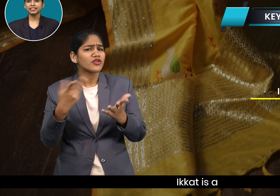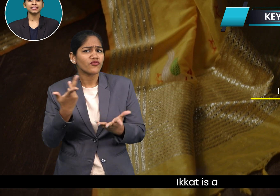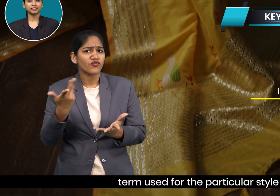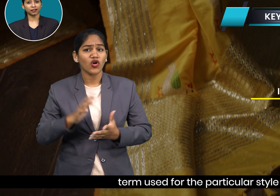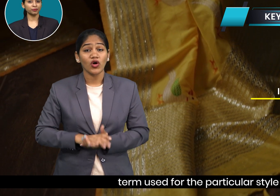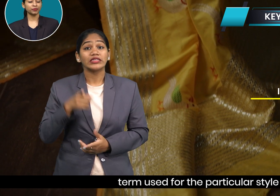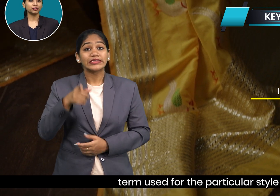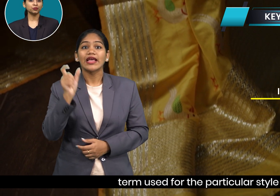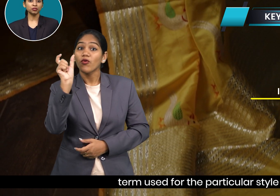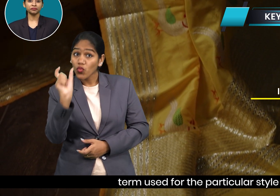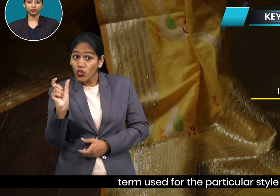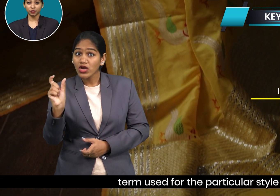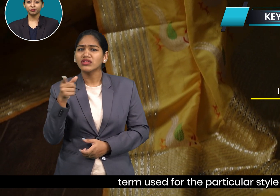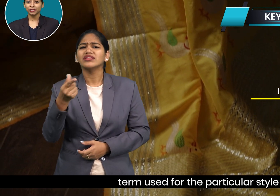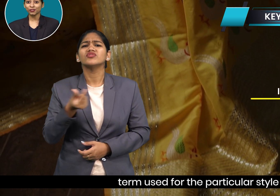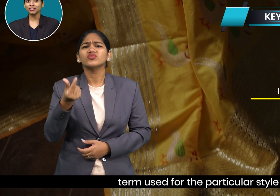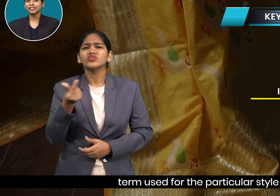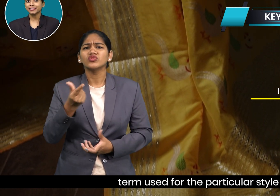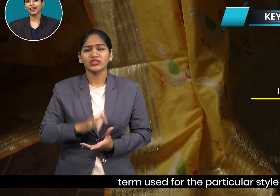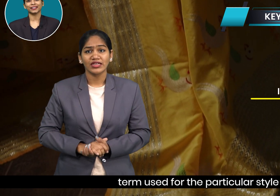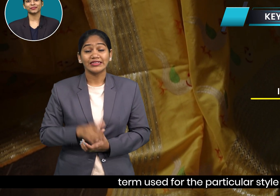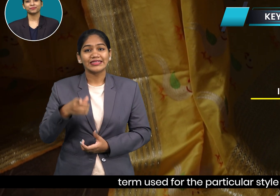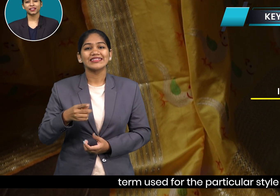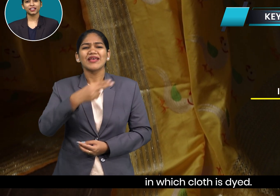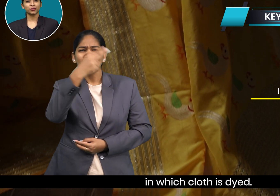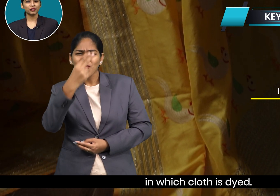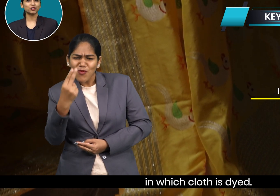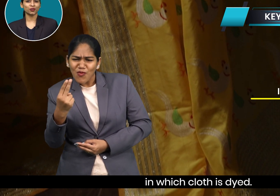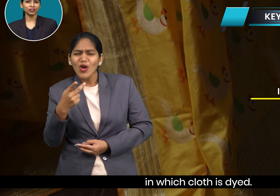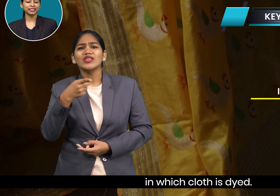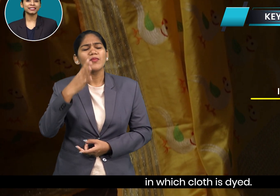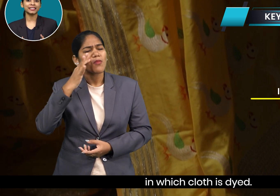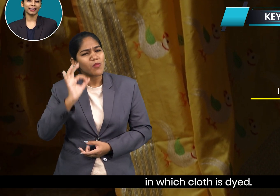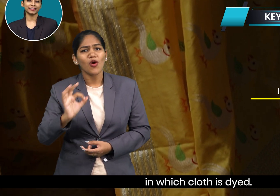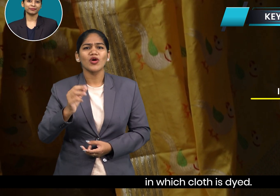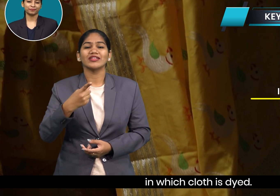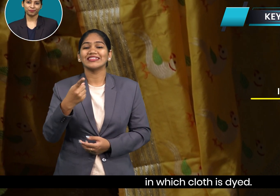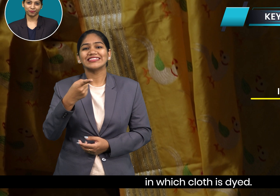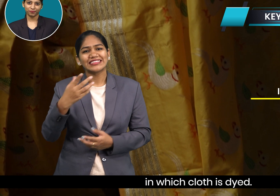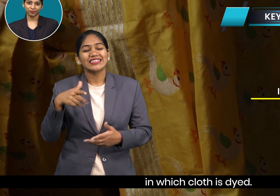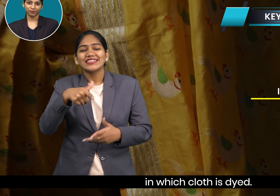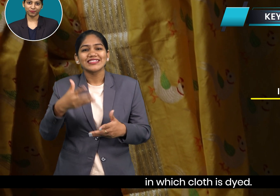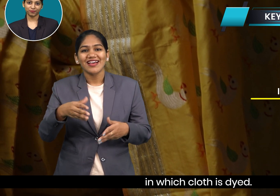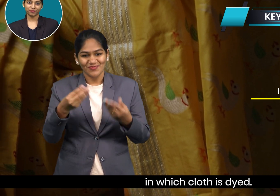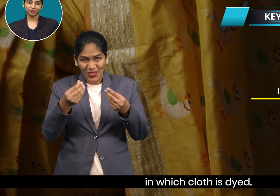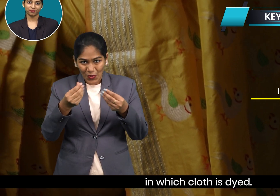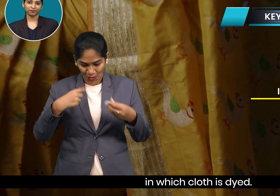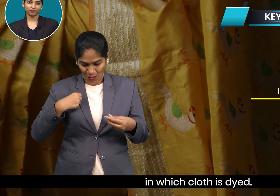Ikat is a term used for the particular style in which cloth is dyed.